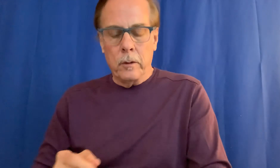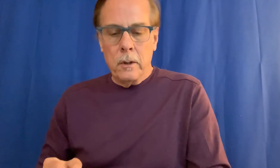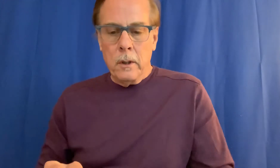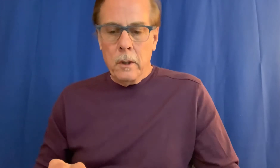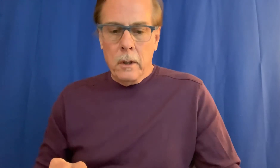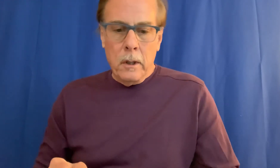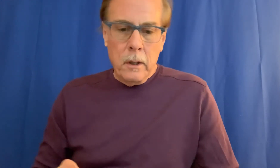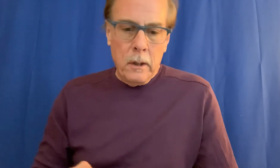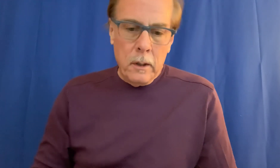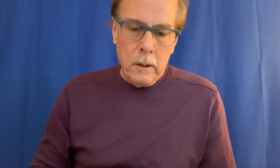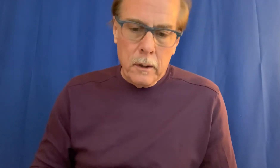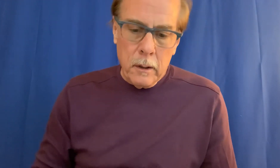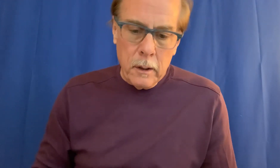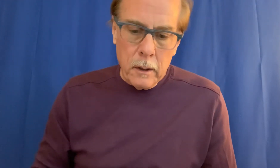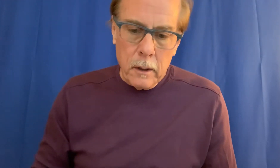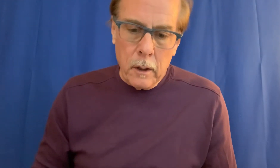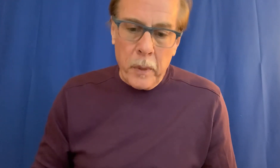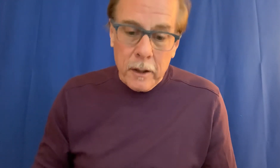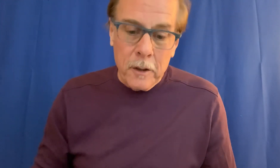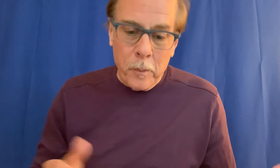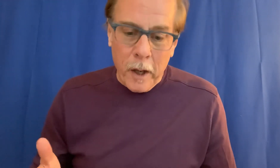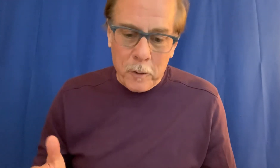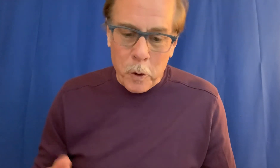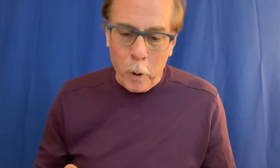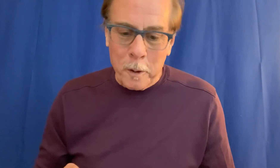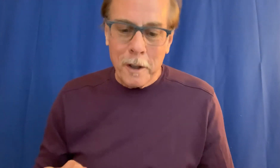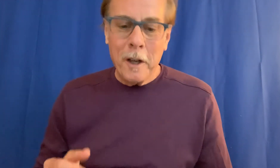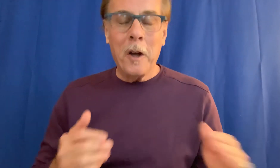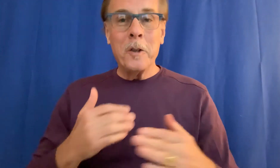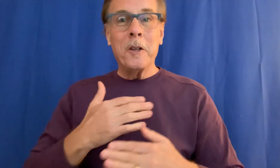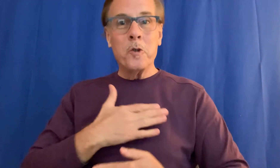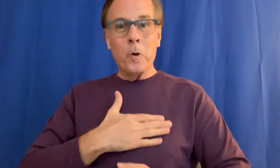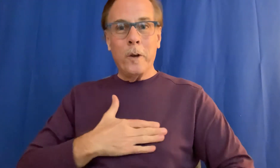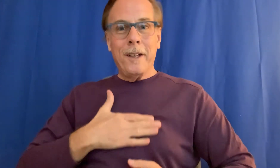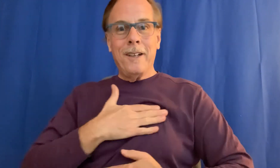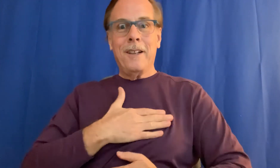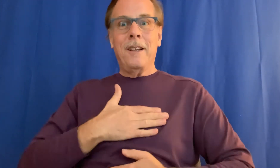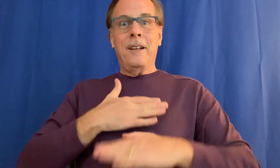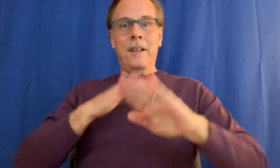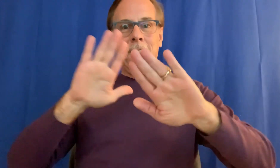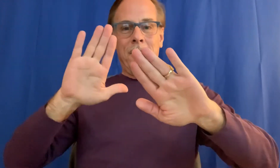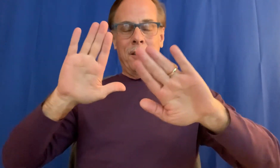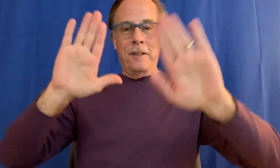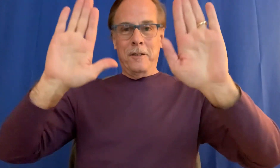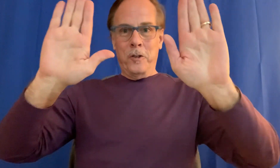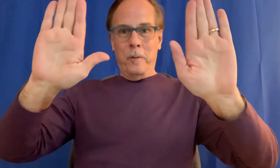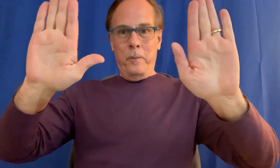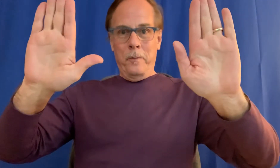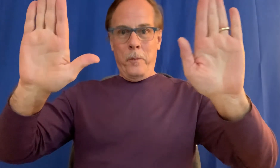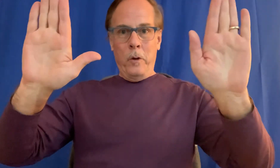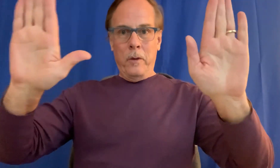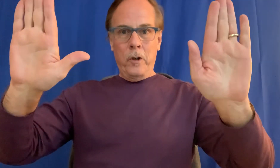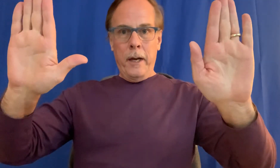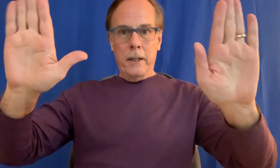Opinions about chores. Enjoy is both of your hands